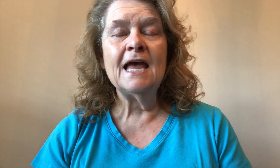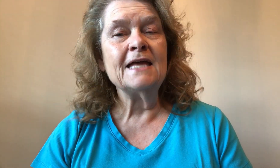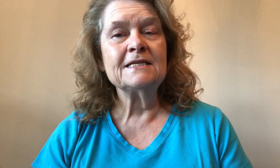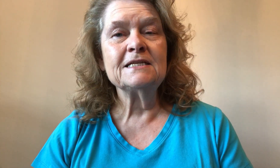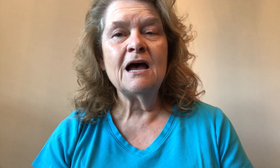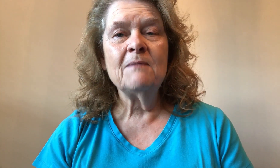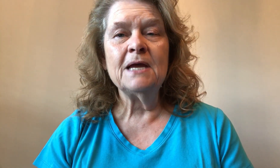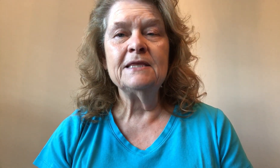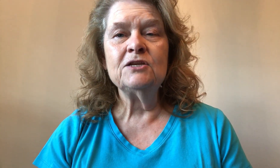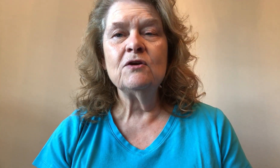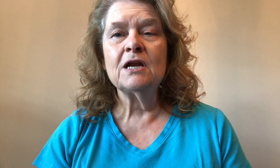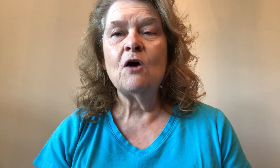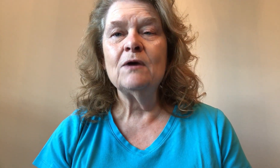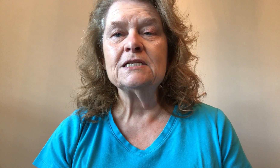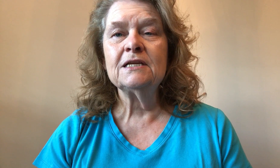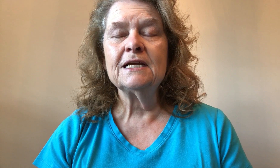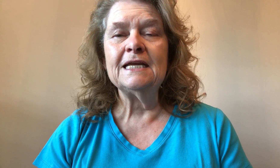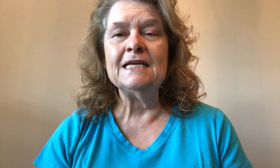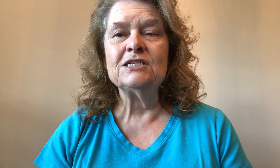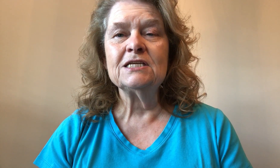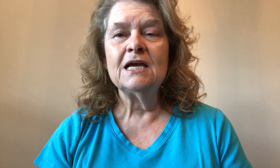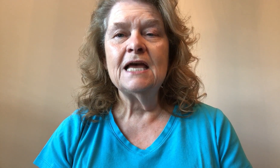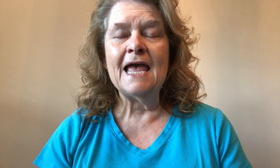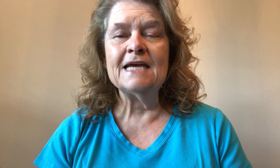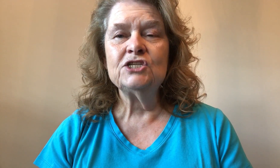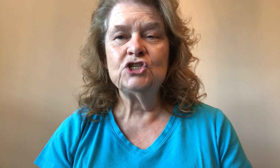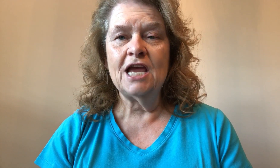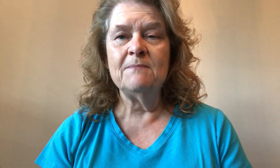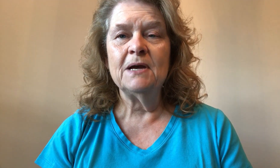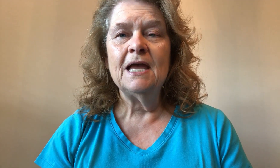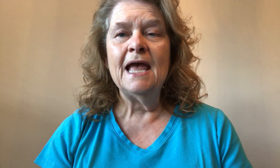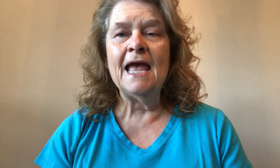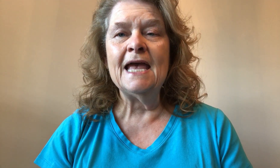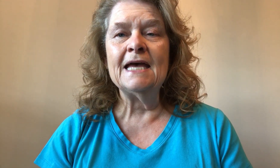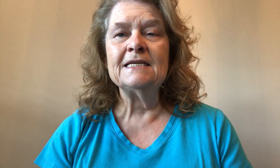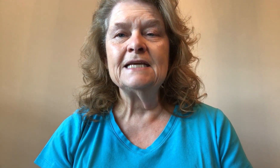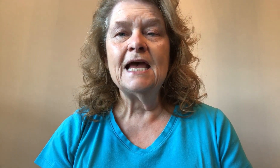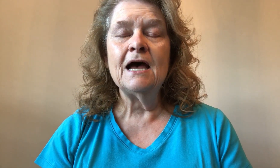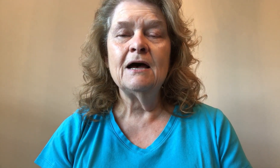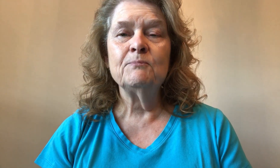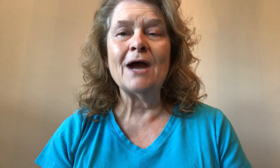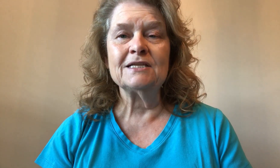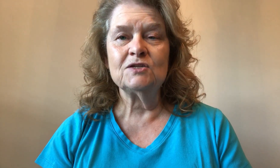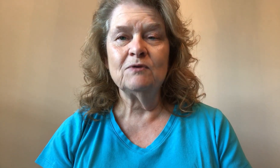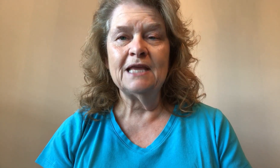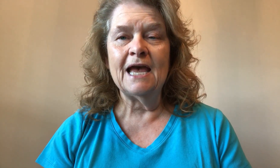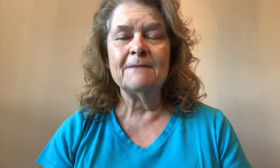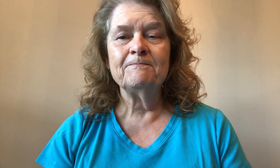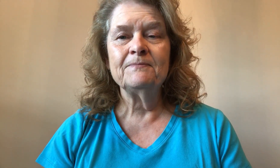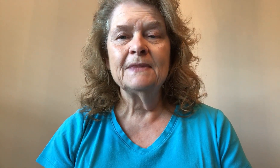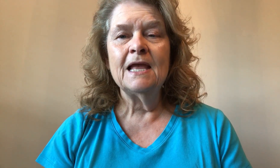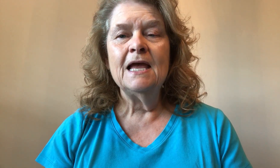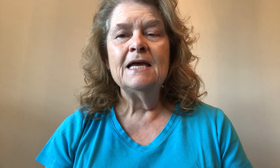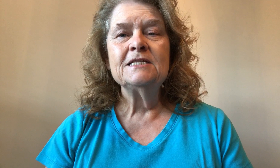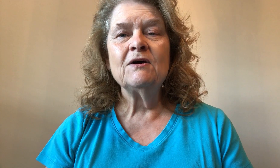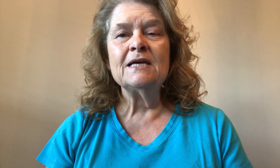and stop, and then you can always look at each hand shape and practice with that. So as we